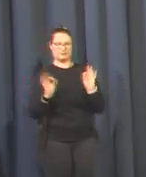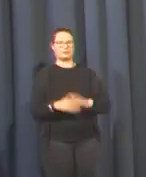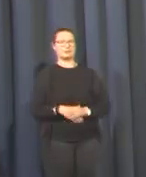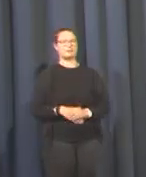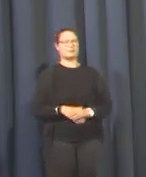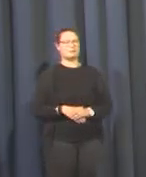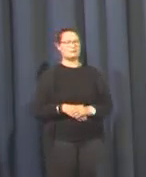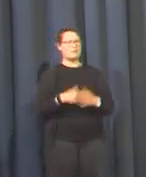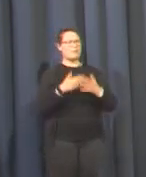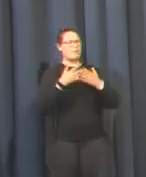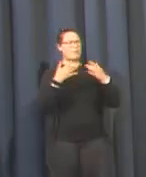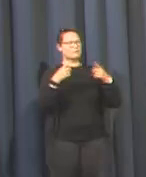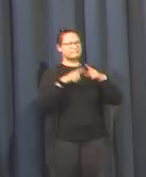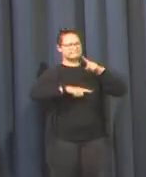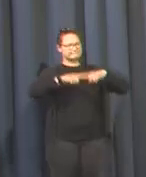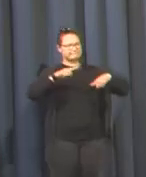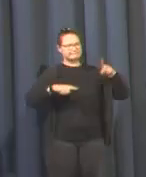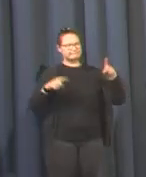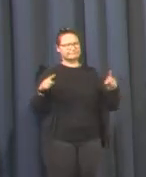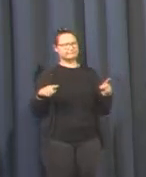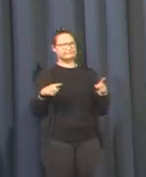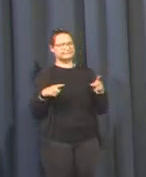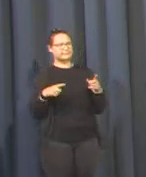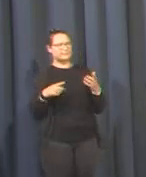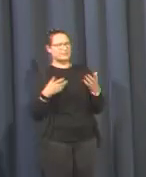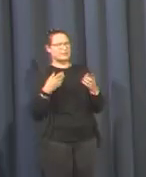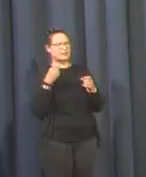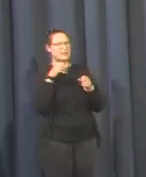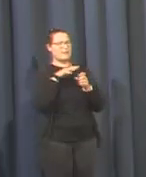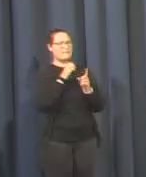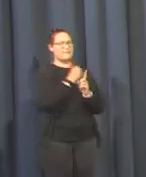I think it's important to remember that